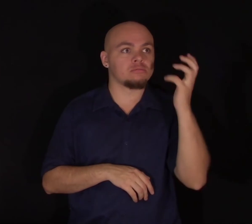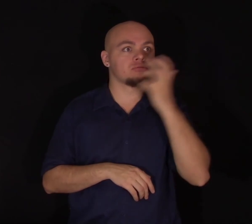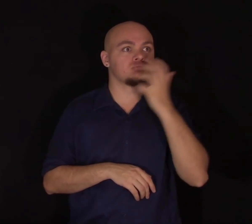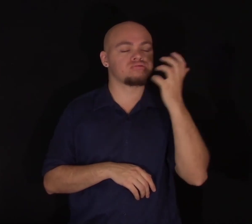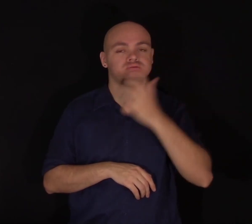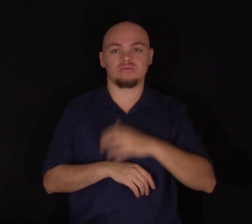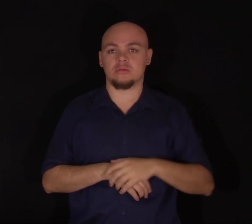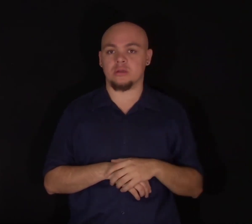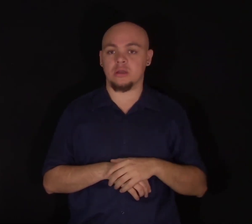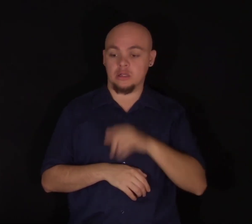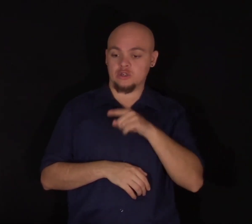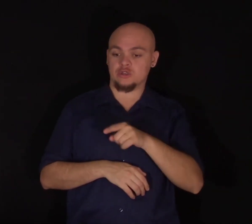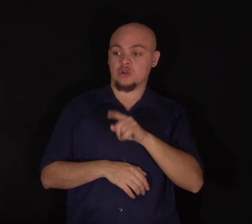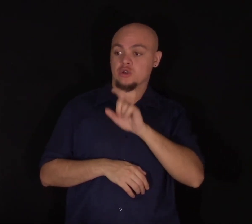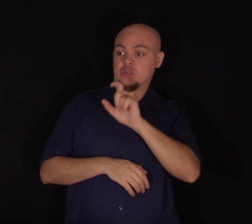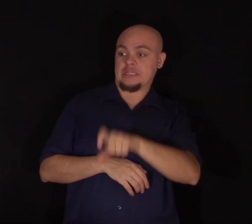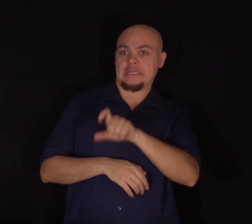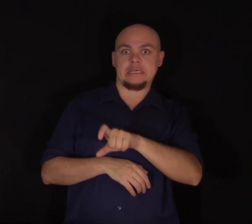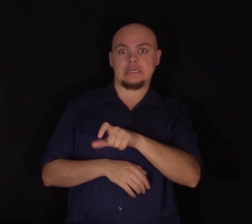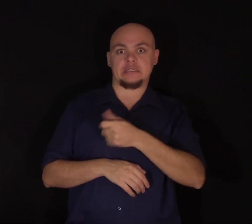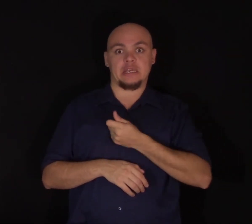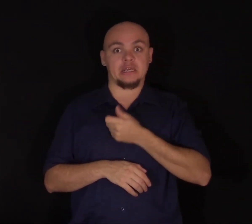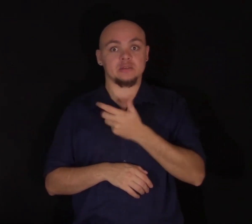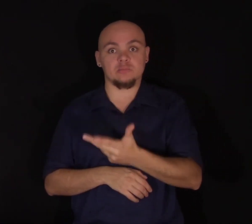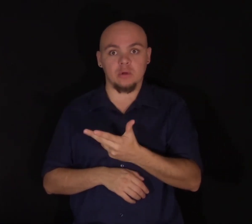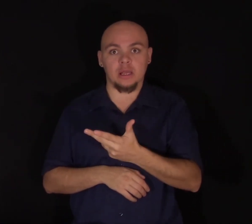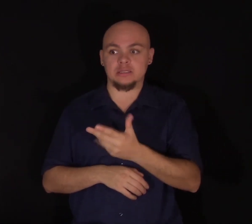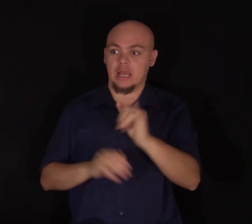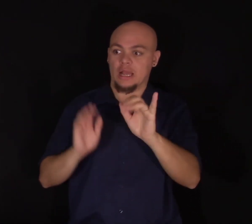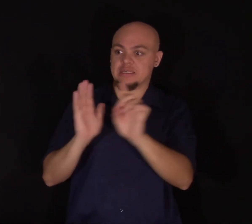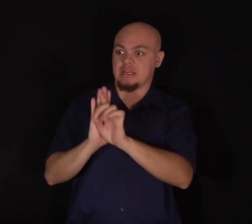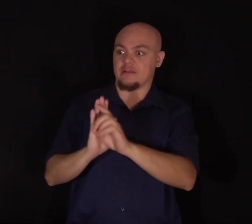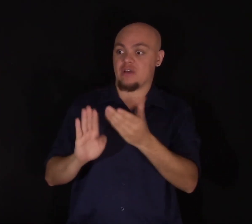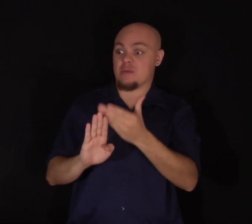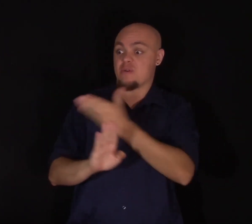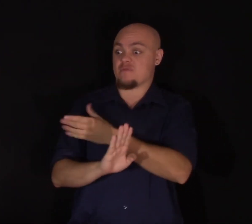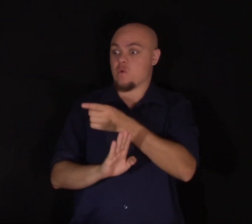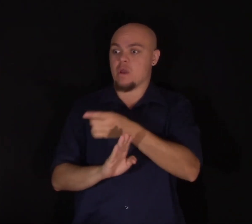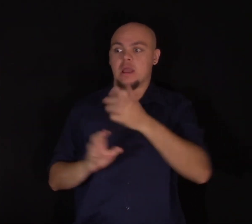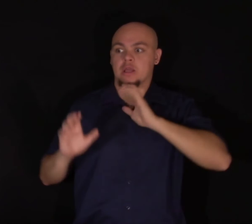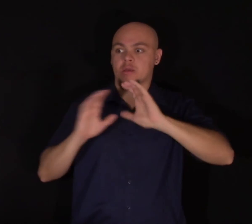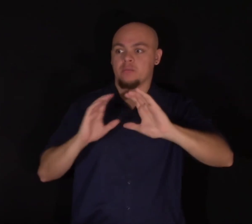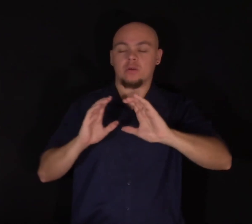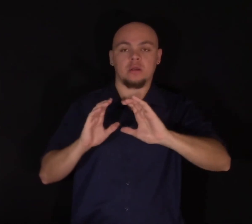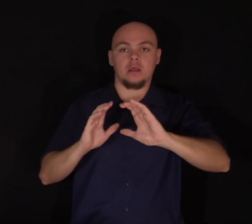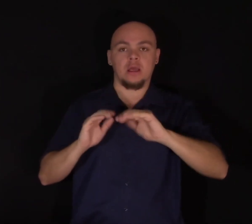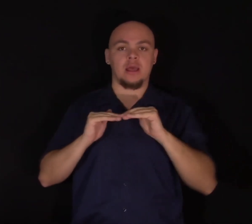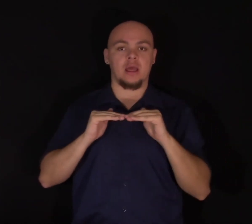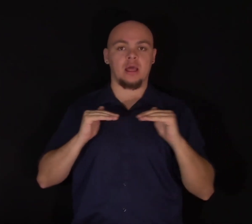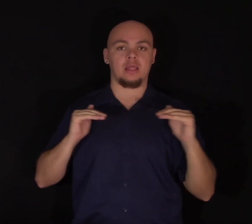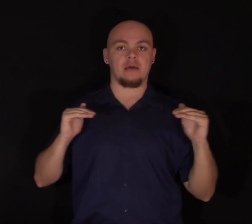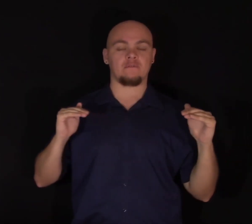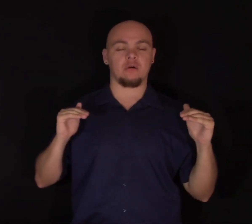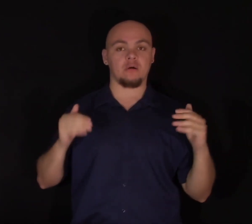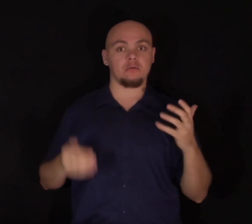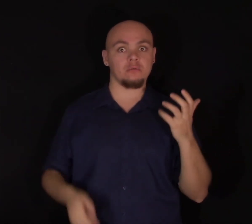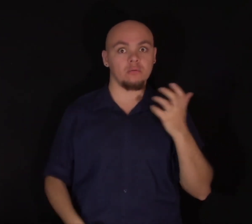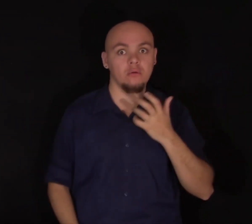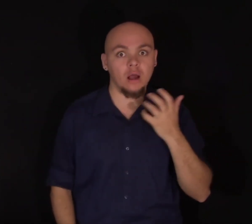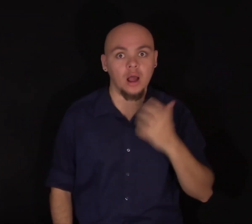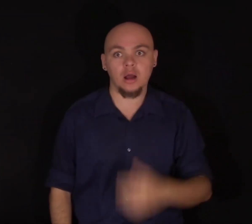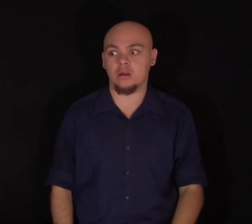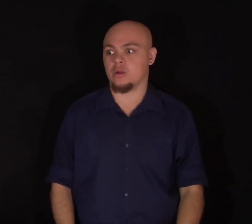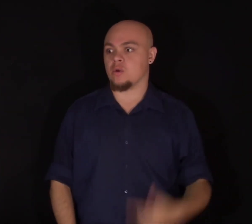to express her needs, identify what they were to begin with, communicate them, and stay on the level. It was huge.